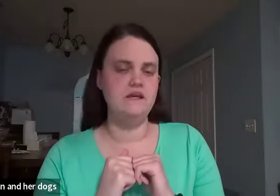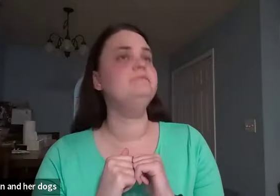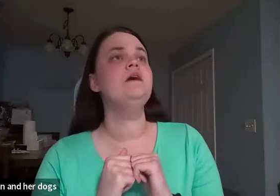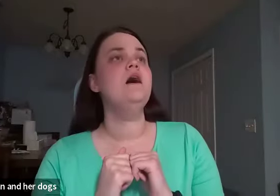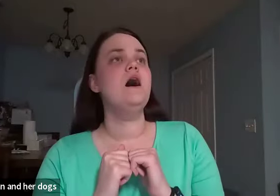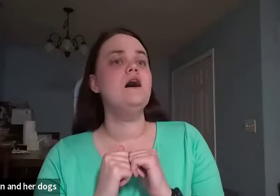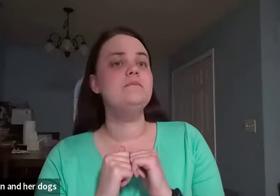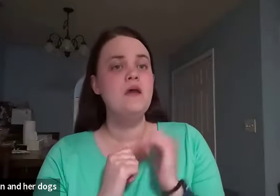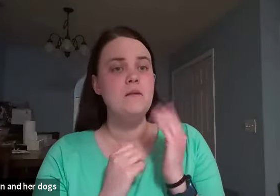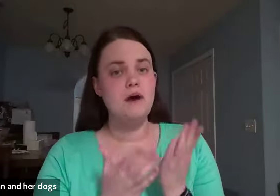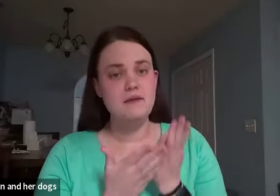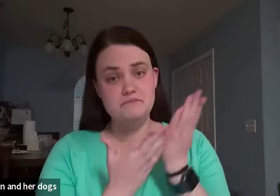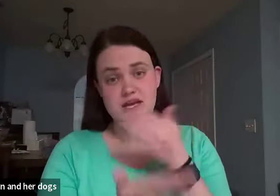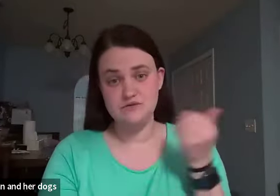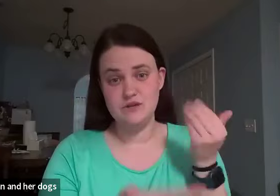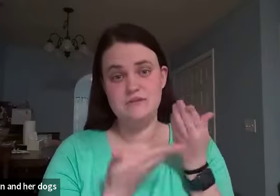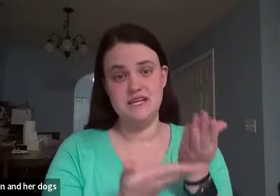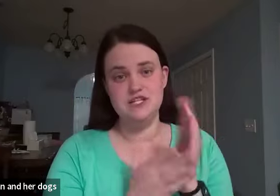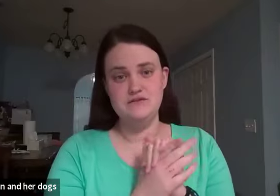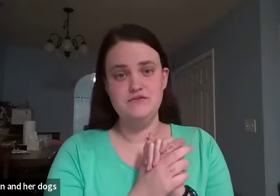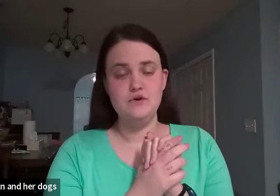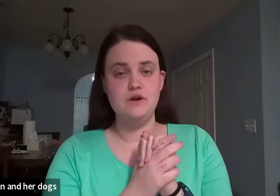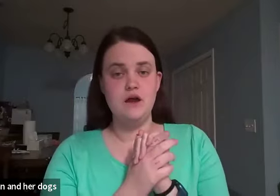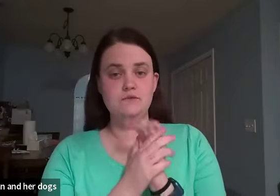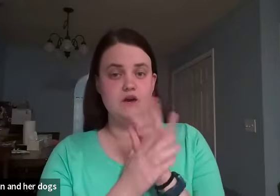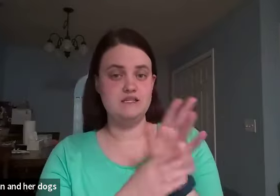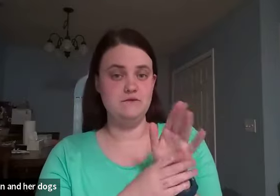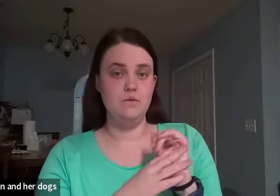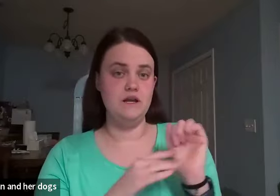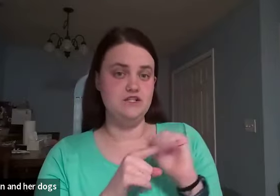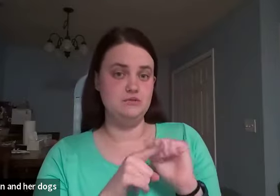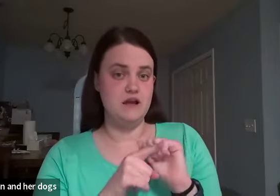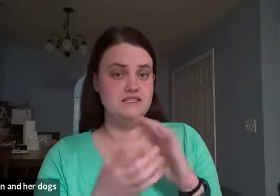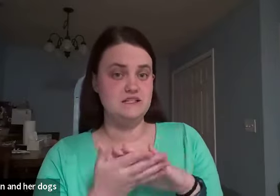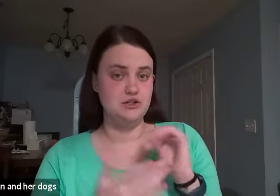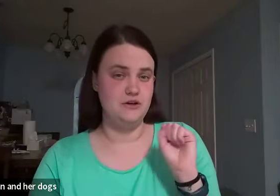wonky. My best recommendation for you guys if you wanting to practice and learn your